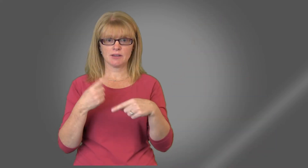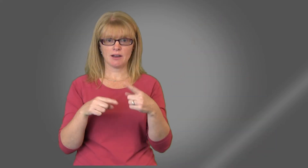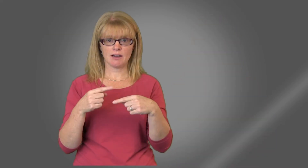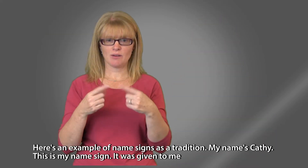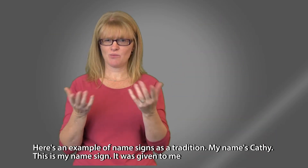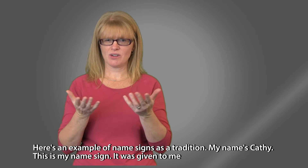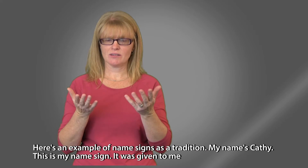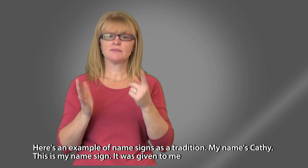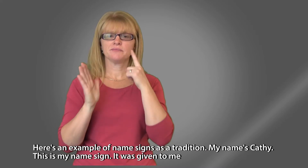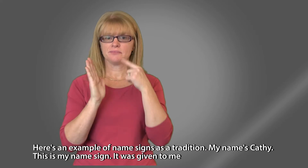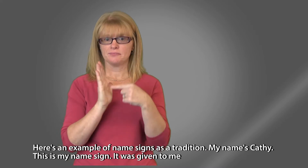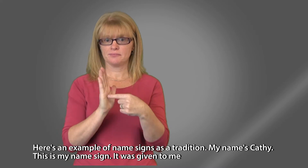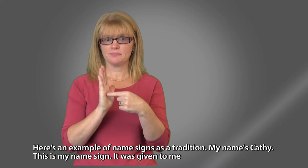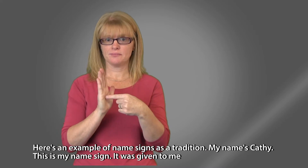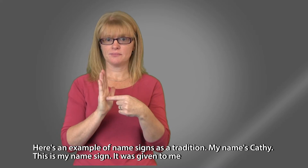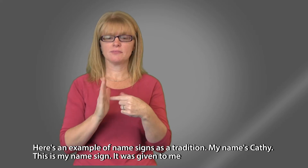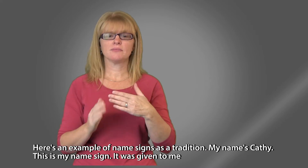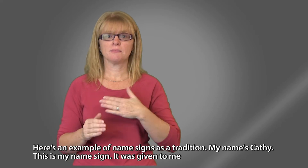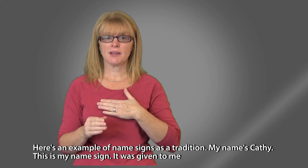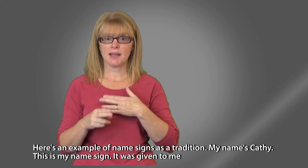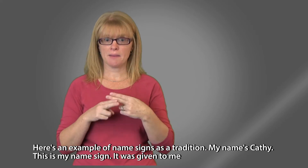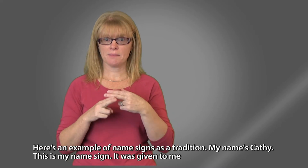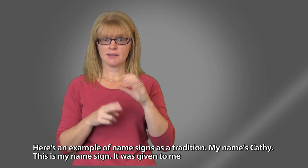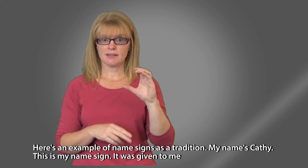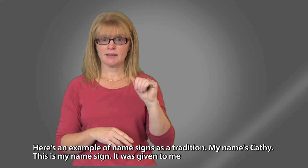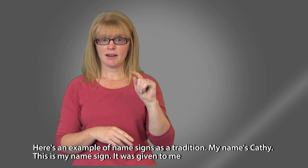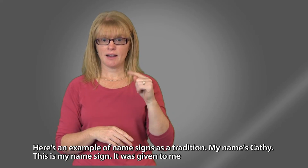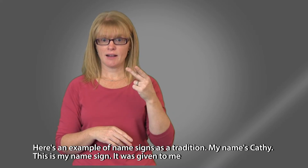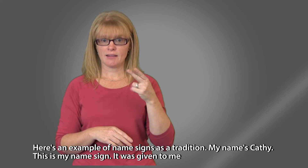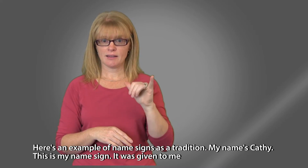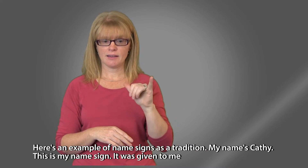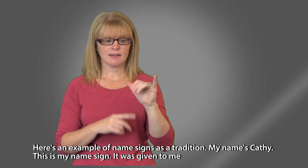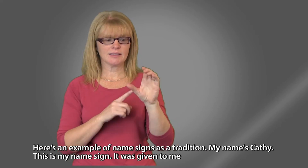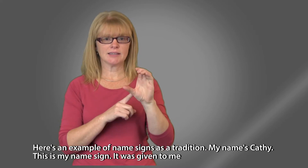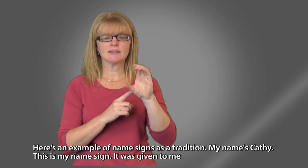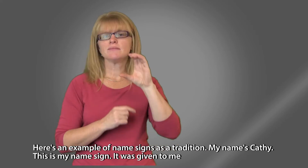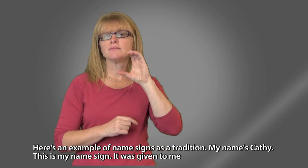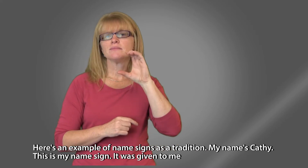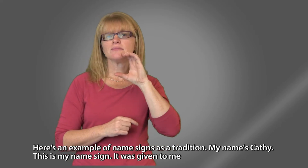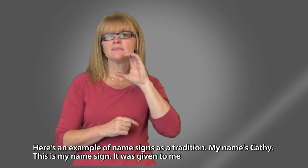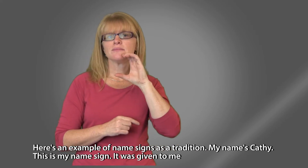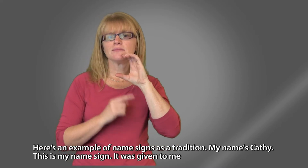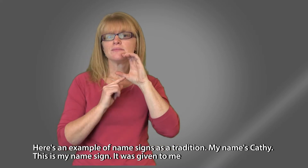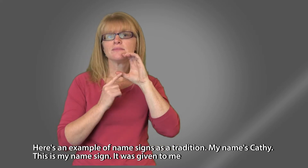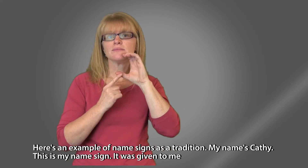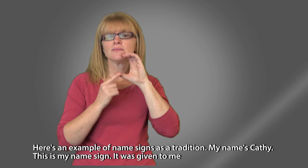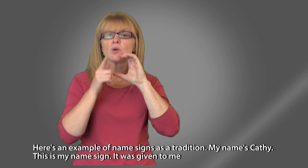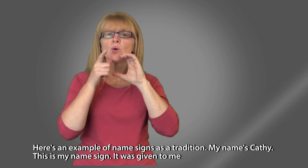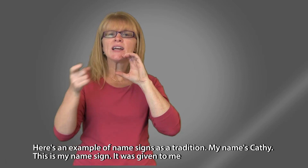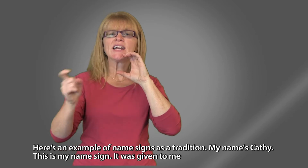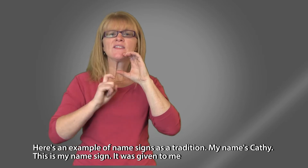Here's an example of name signs as a tradition. My name's Kathy. This is my name sign.